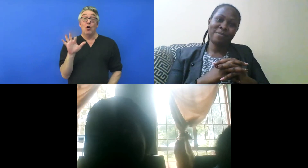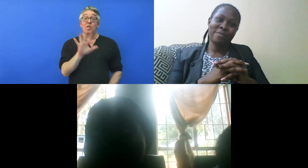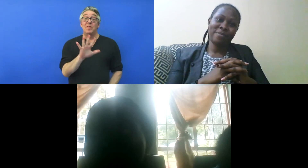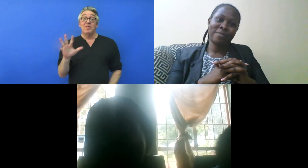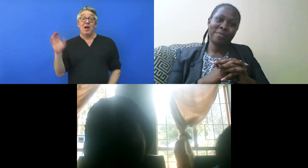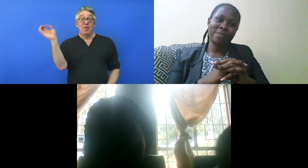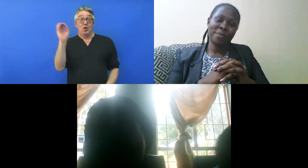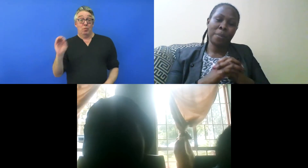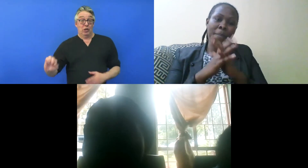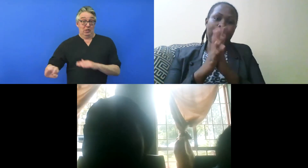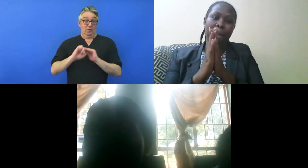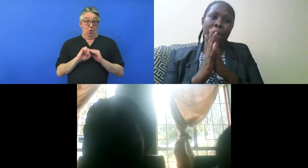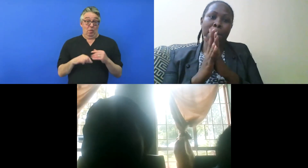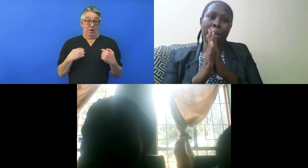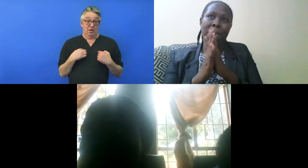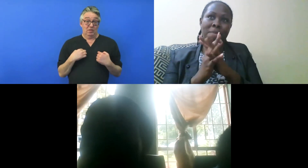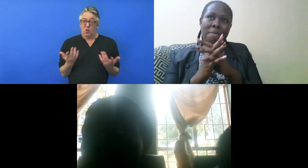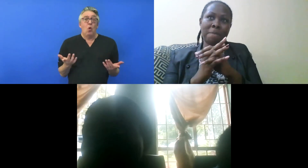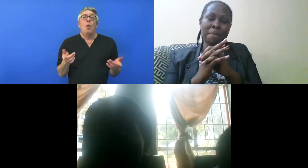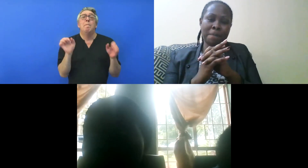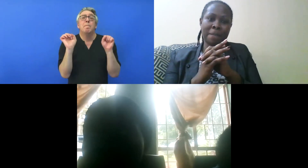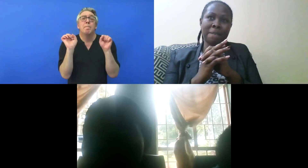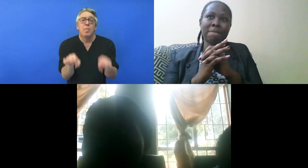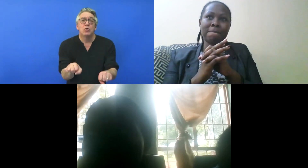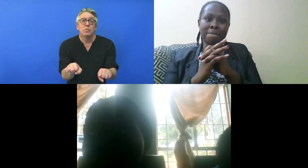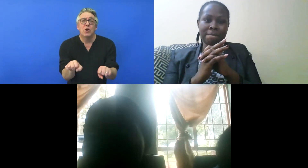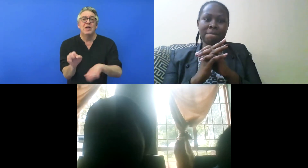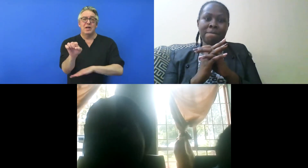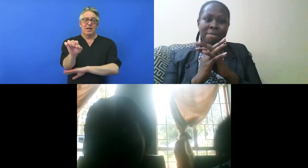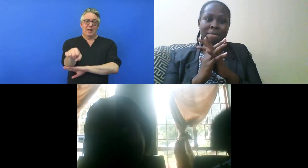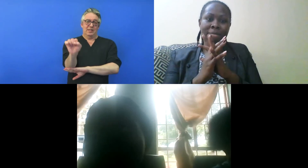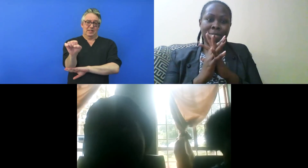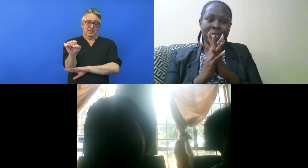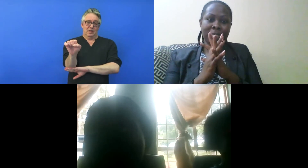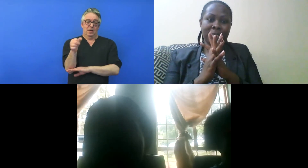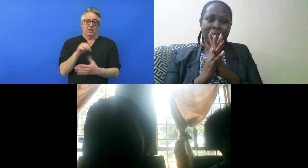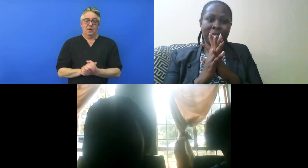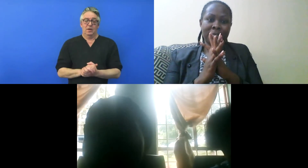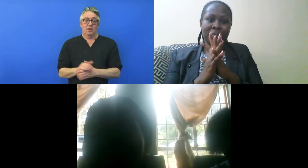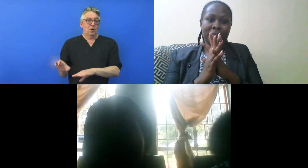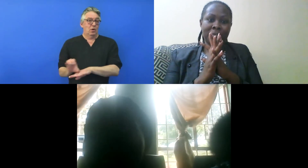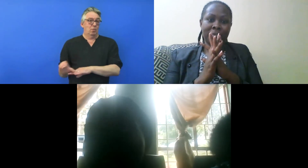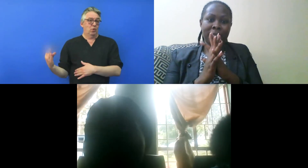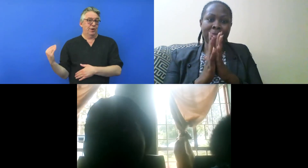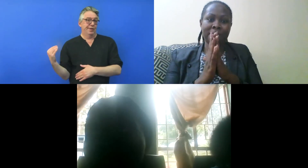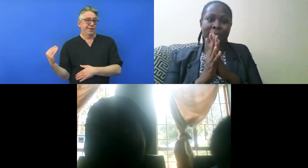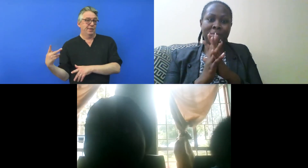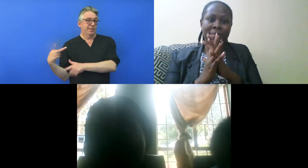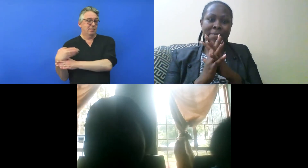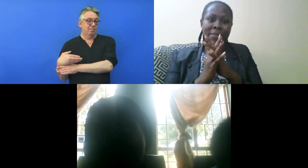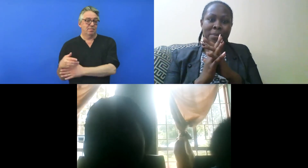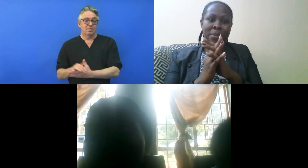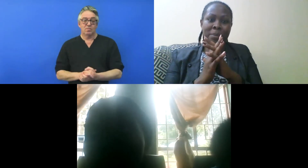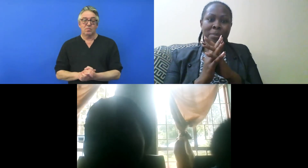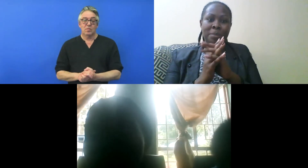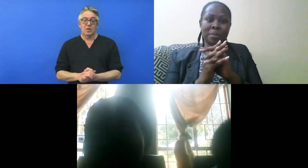55%. So it's really possible, and I did a lot to my fellow From friends LaToya Smith to everyone. who were Let's at keep- that time in school.